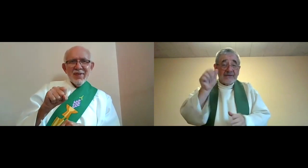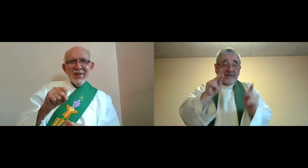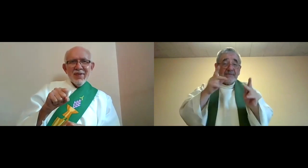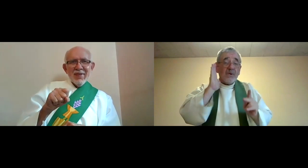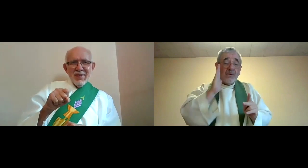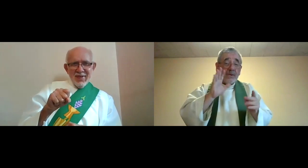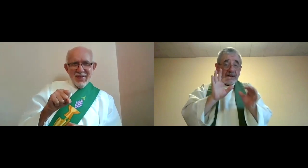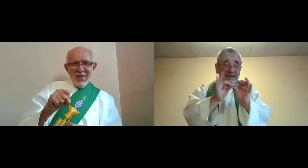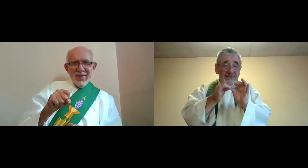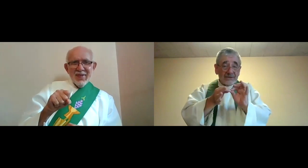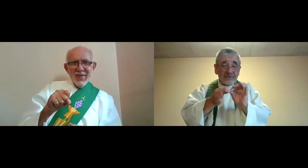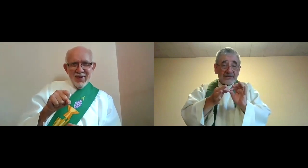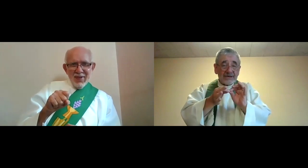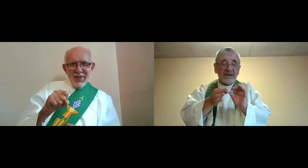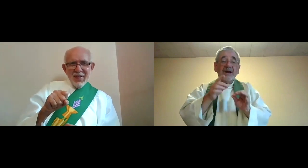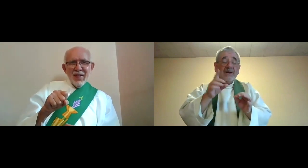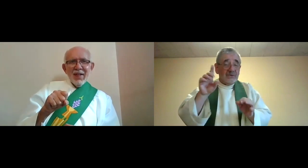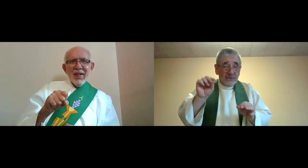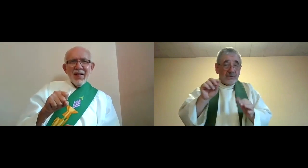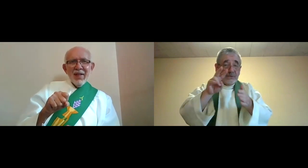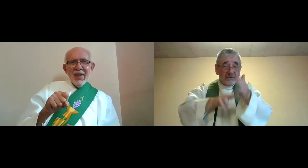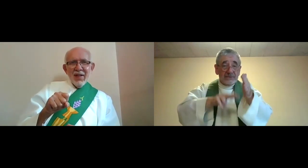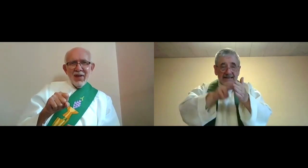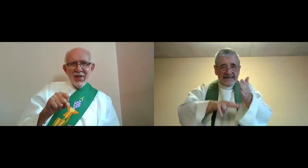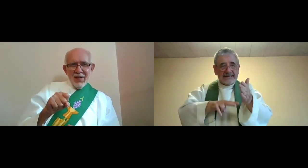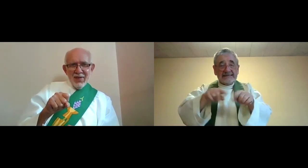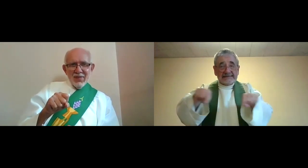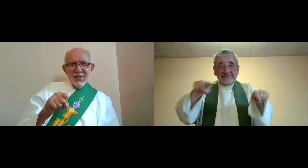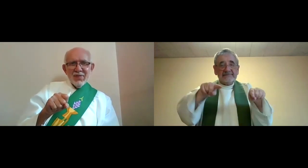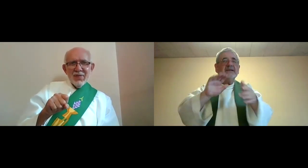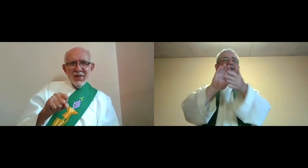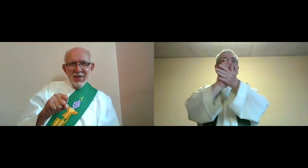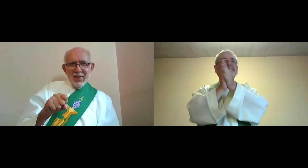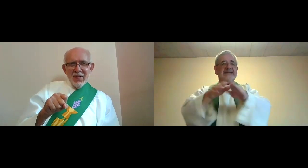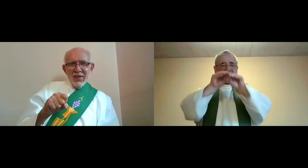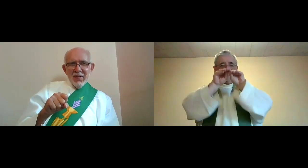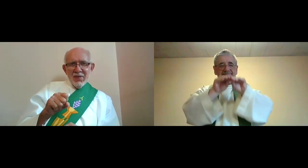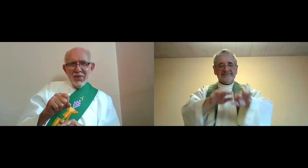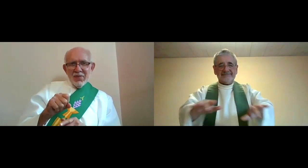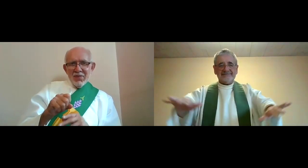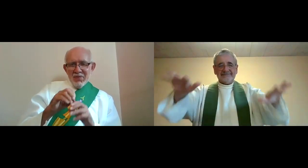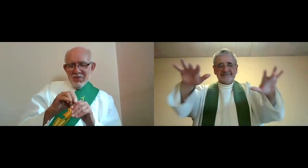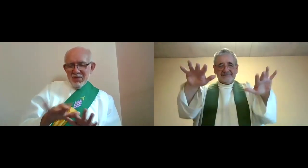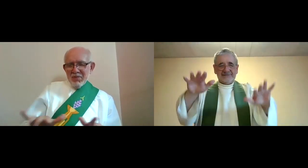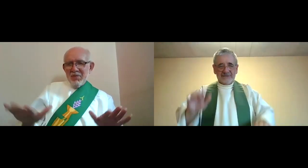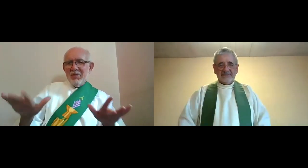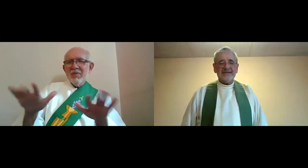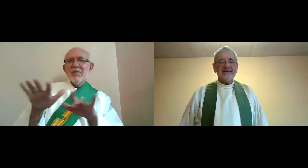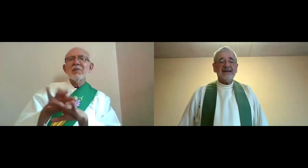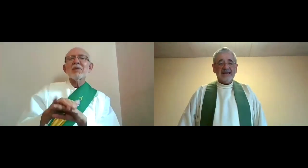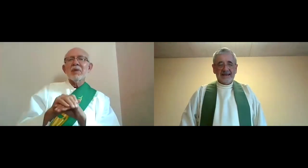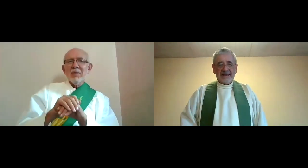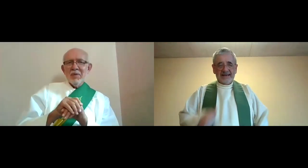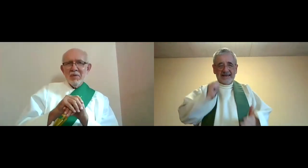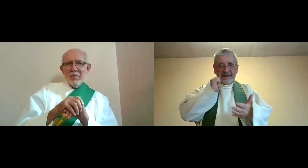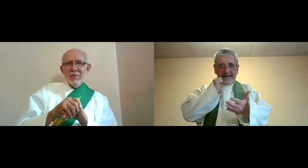including Isaiah, the interpreter, the lectors, peace be with all of you.